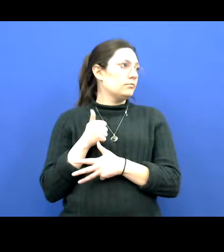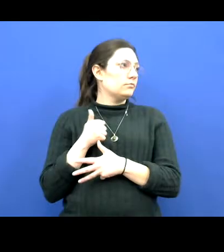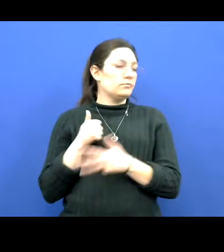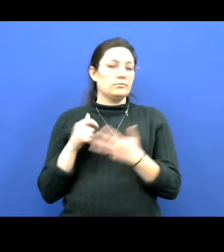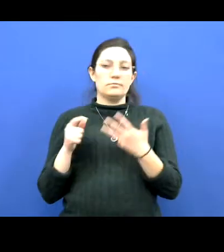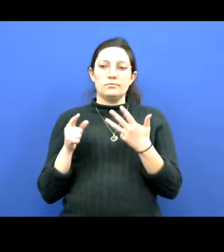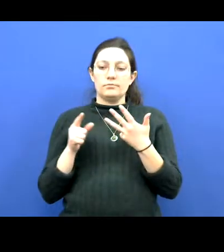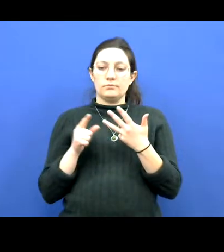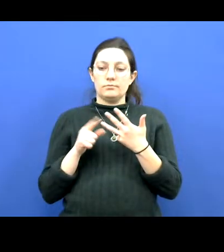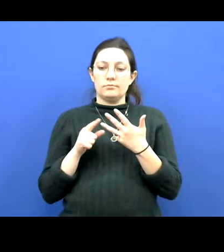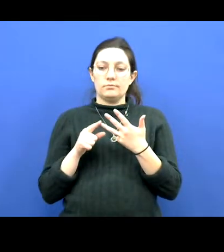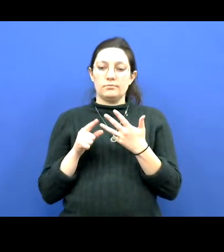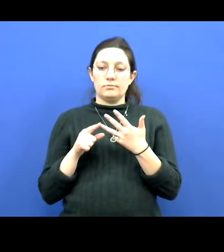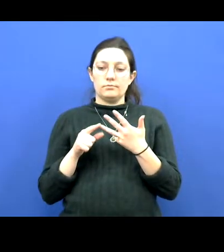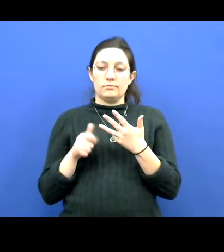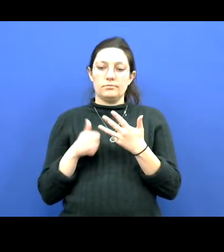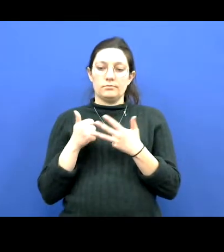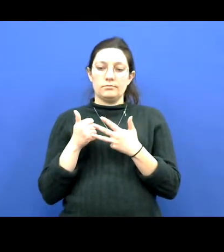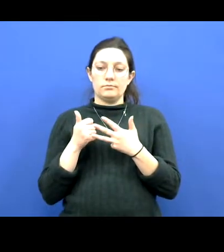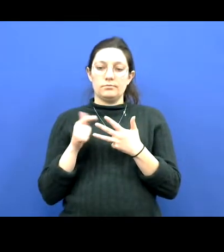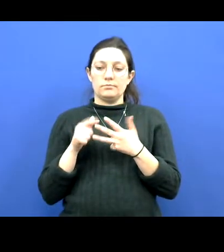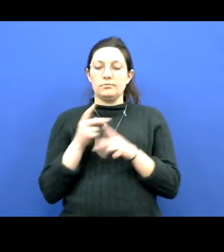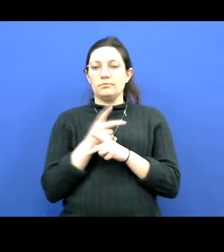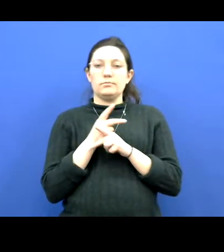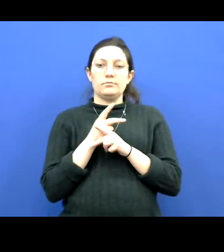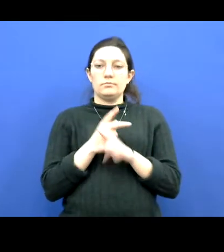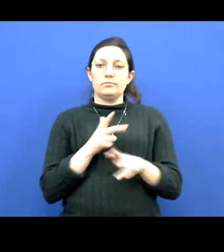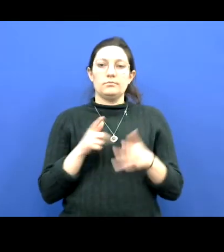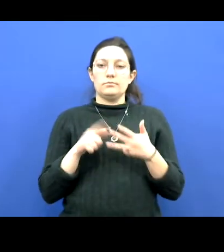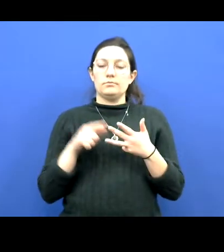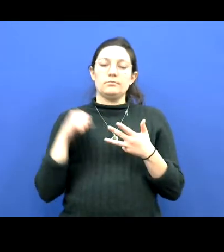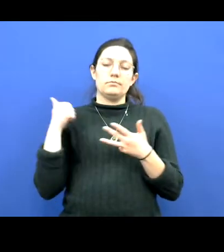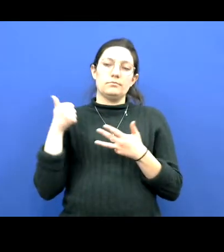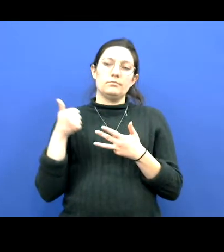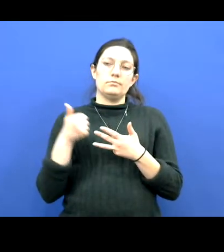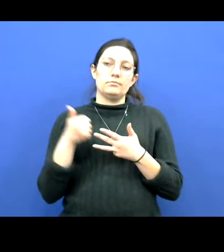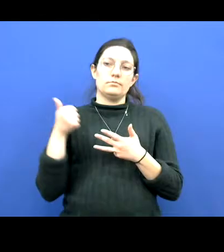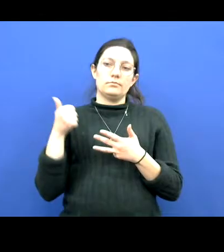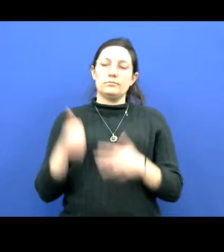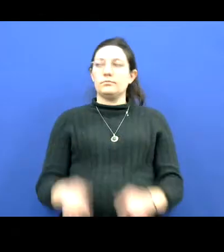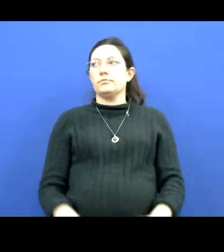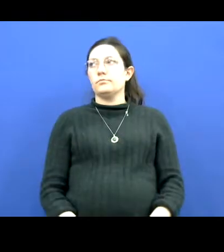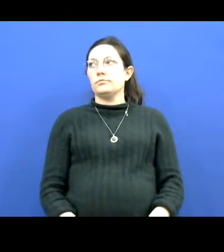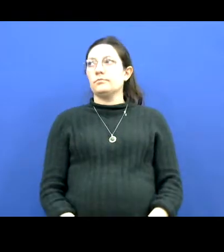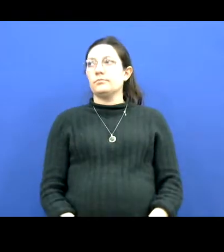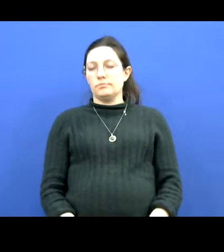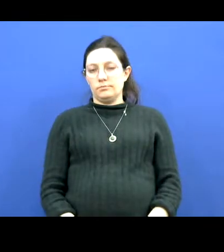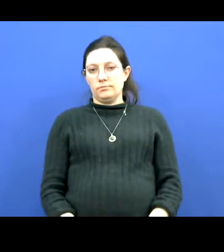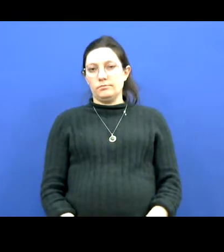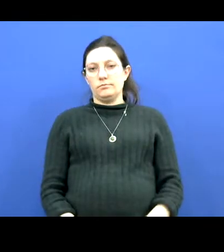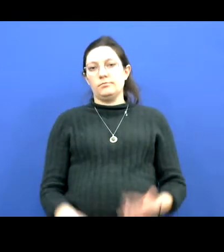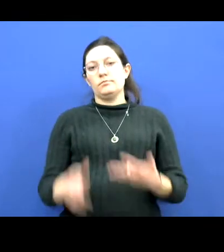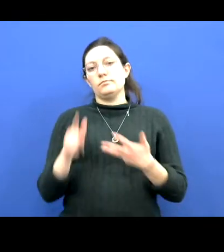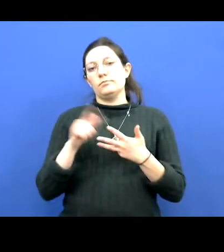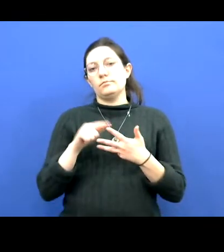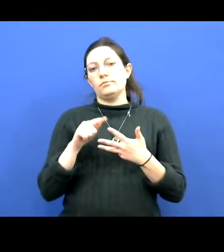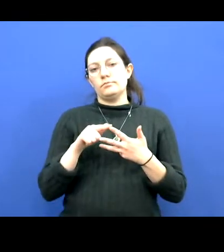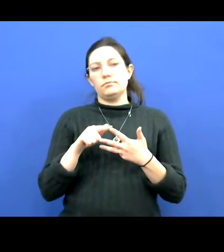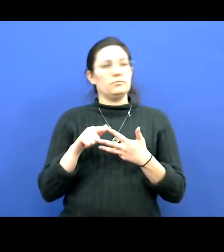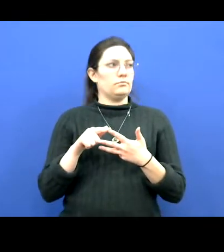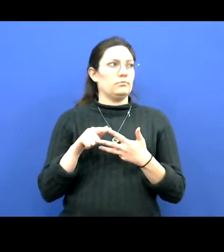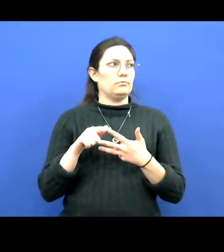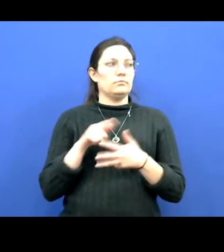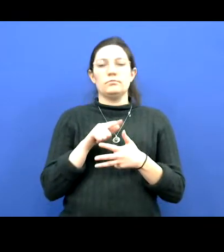Aye. Councilmember Bartley, Aye. Supervisor Schultz. Aye. Mr. Supervisor and fellow board members,